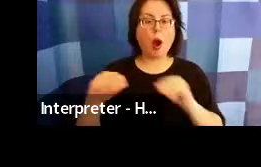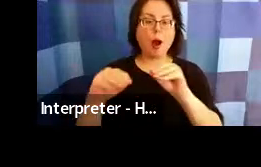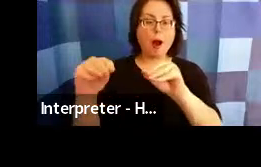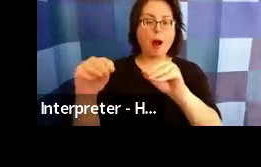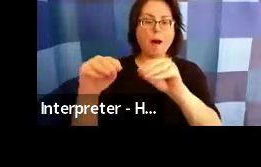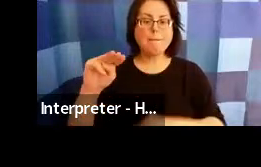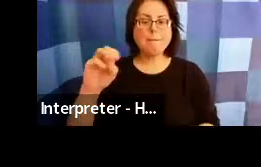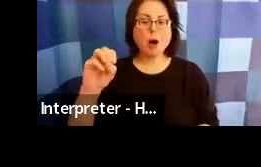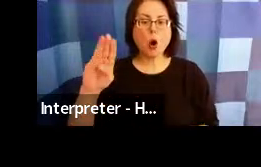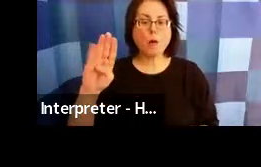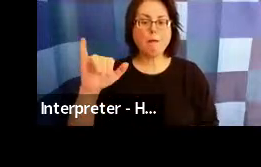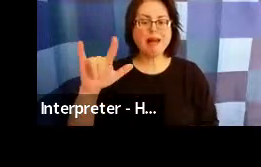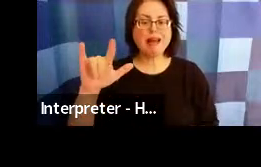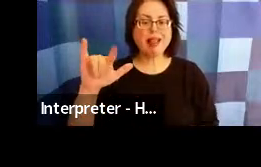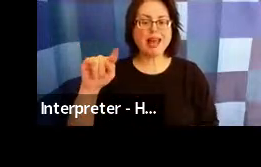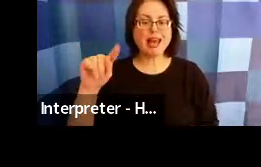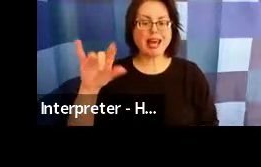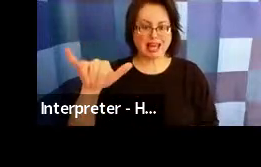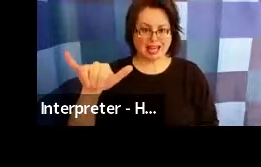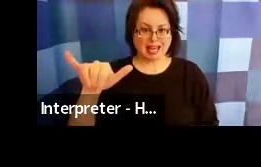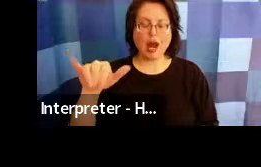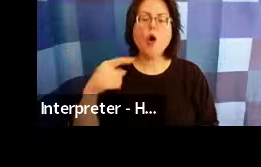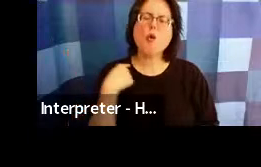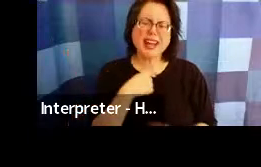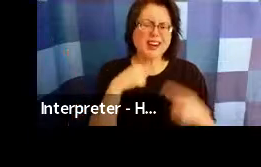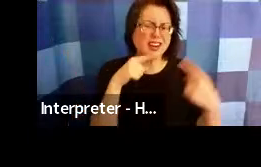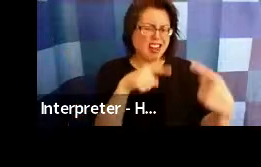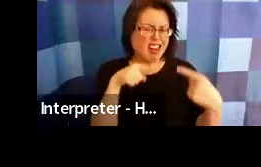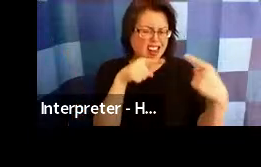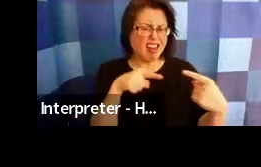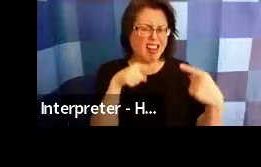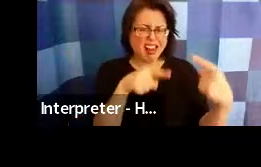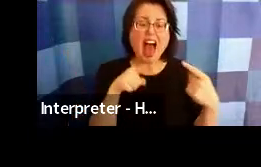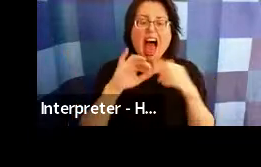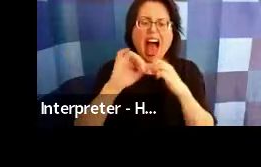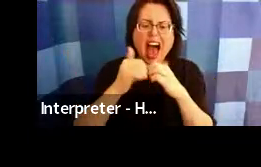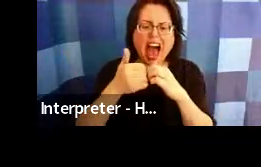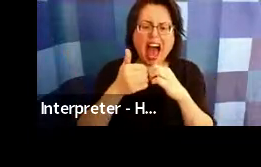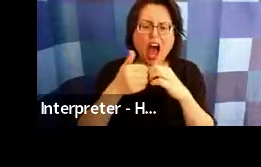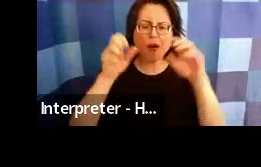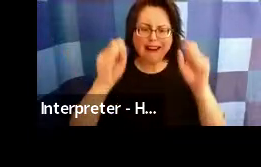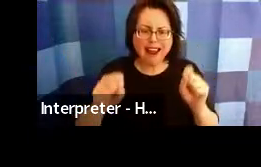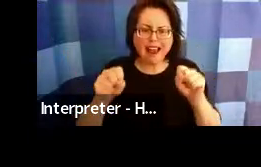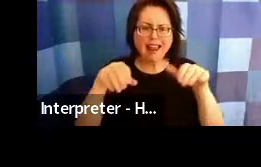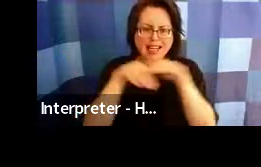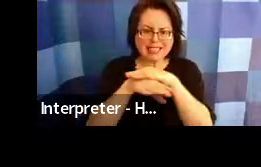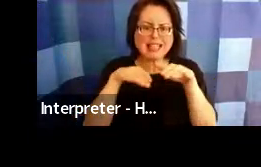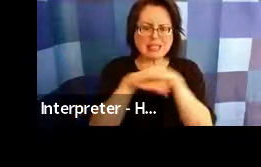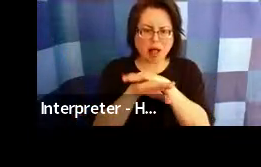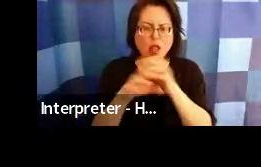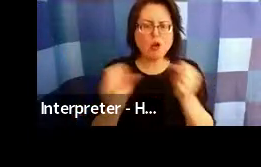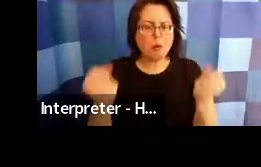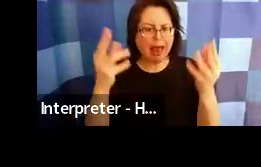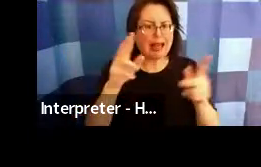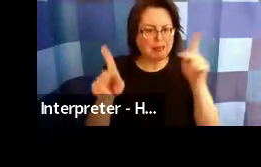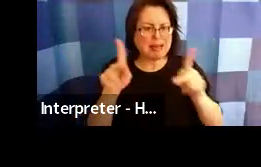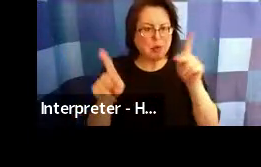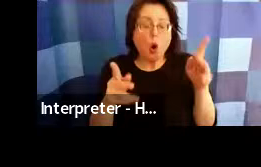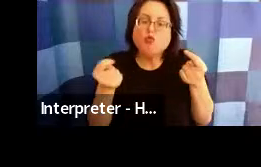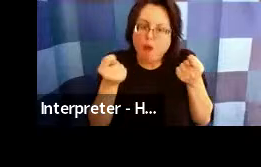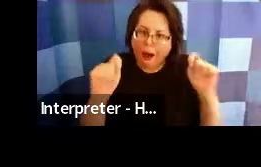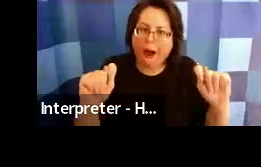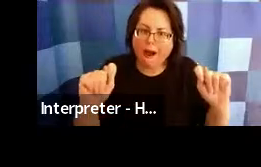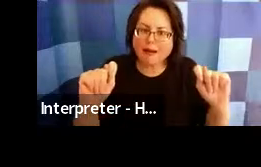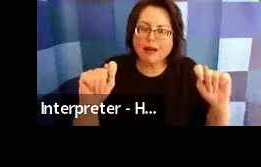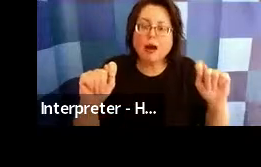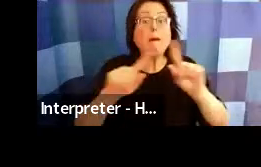been grappling with how to make our services as accessible to as many people as possible. But the goal